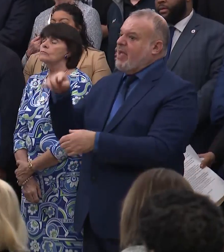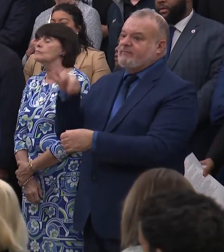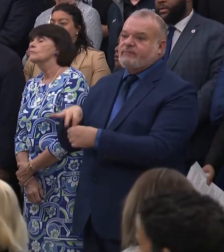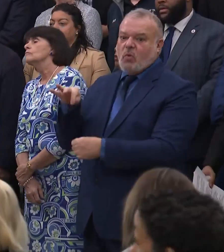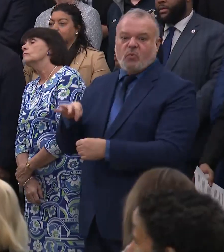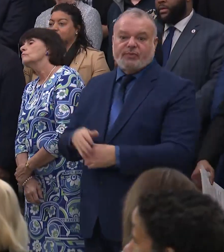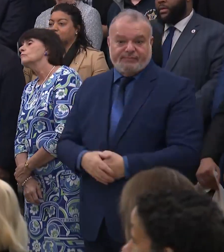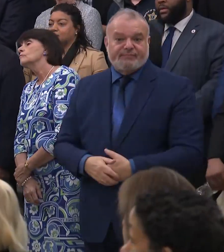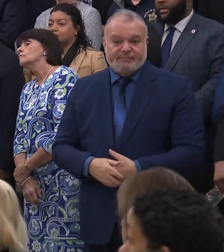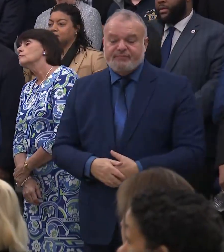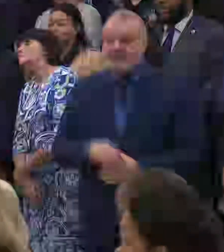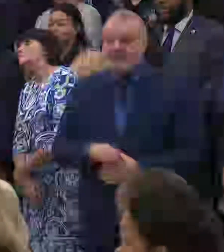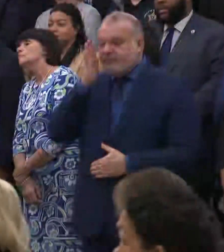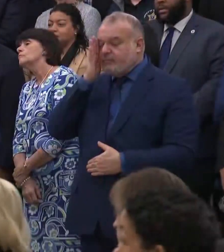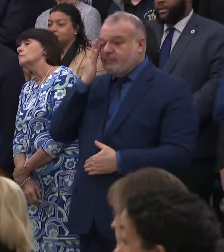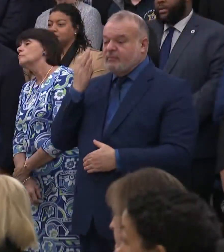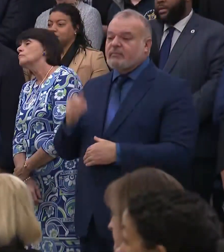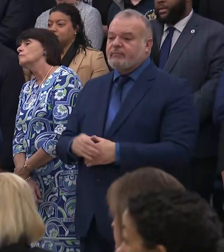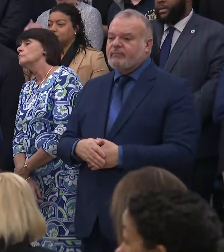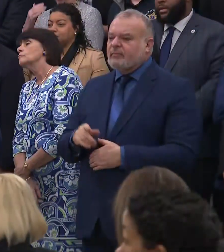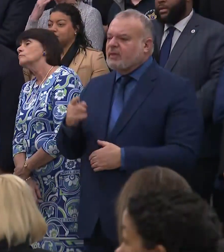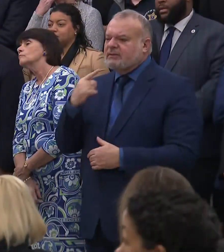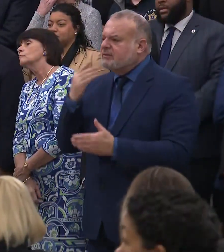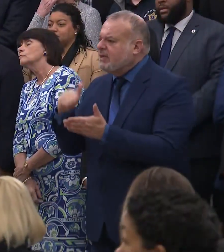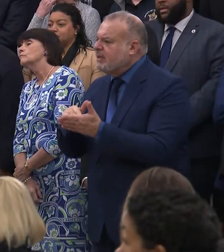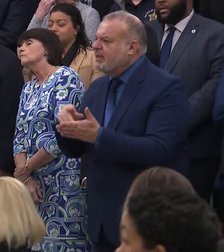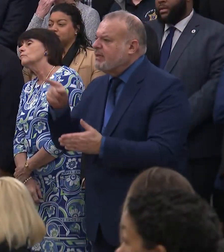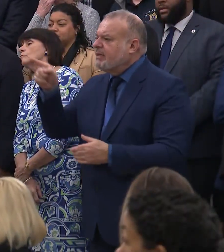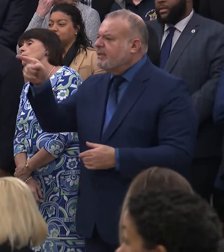Yeah. What's that?